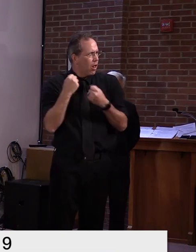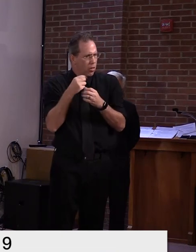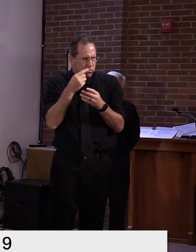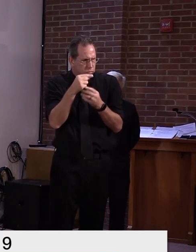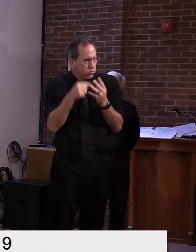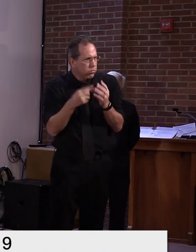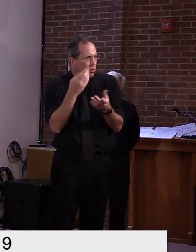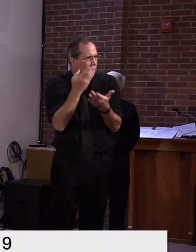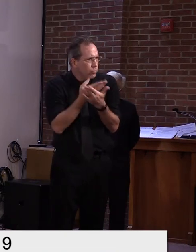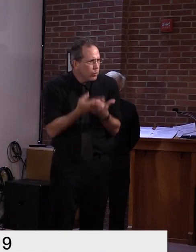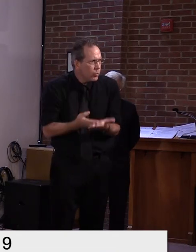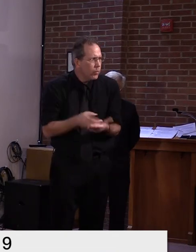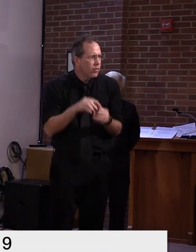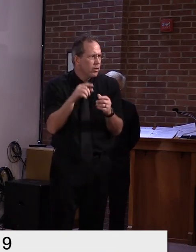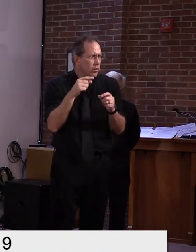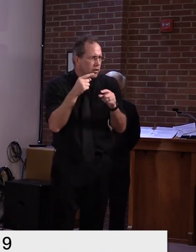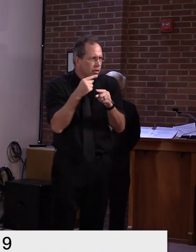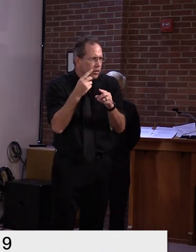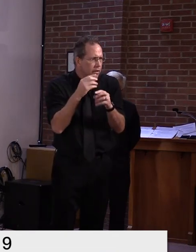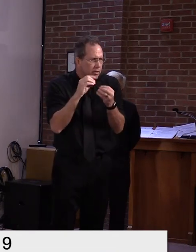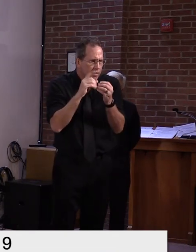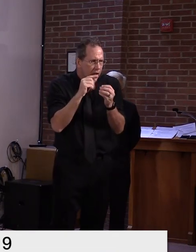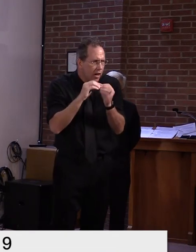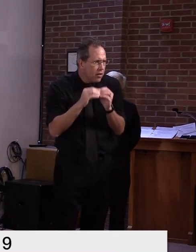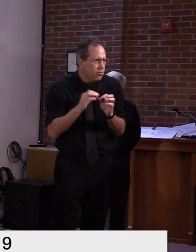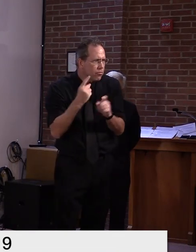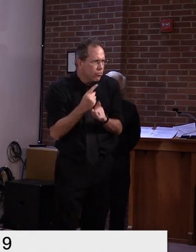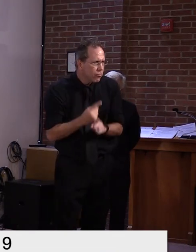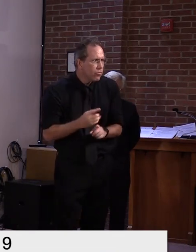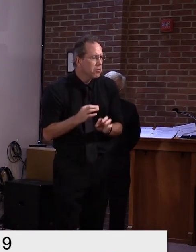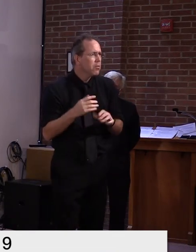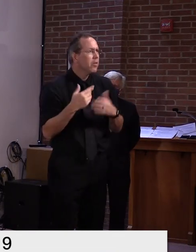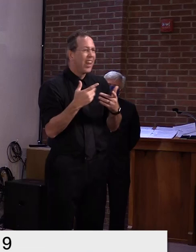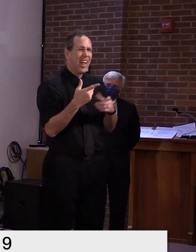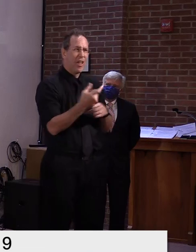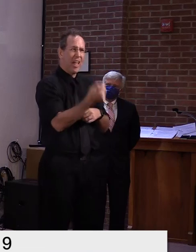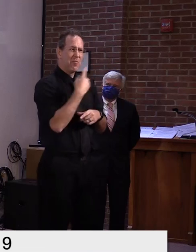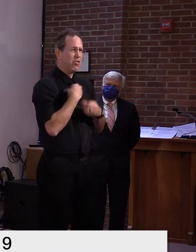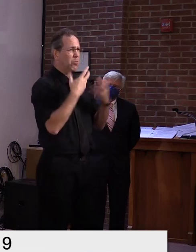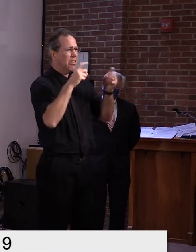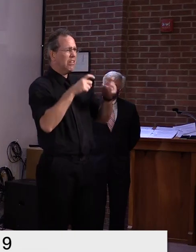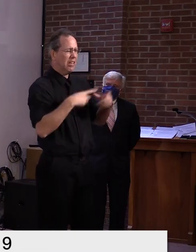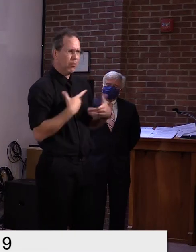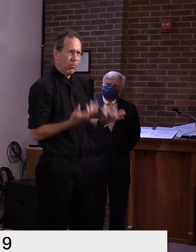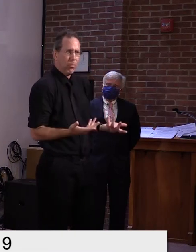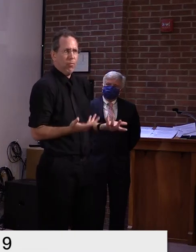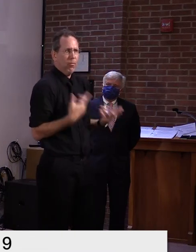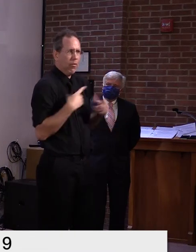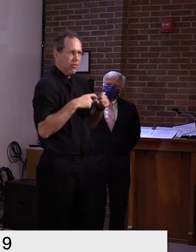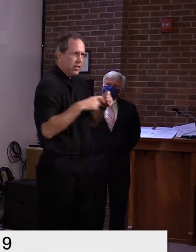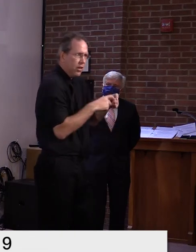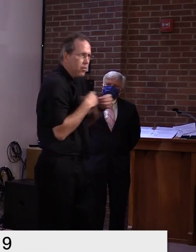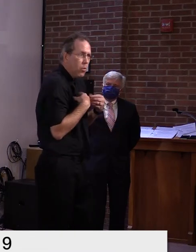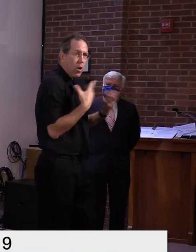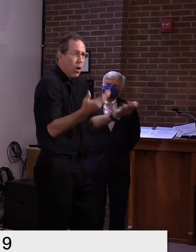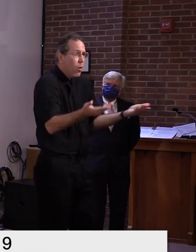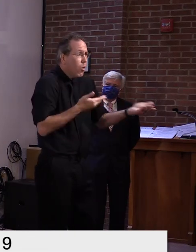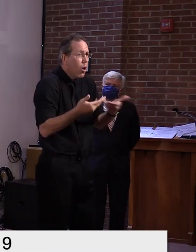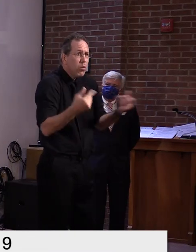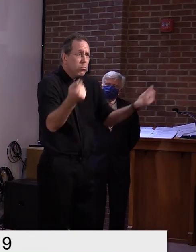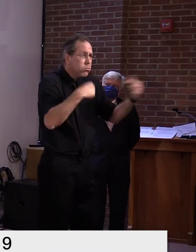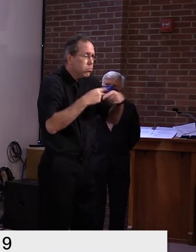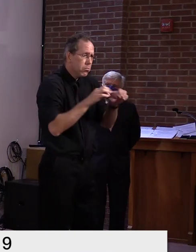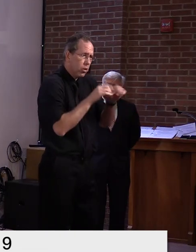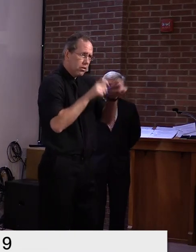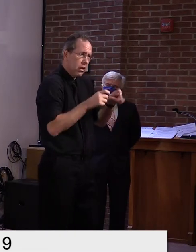doing so much testing in our colleges and universities today. But I welcome that because it does give us